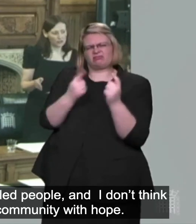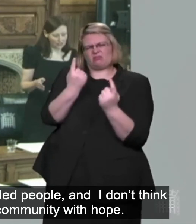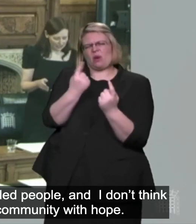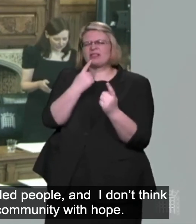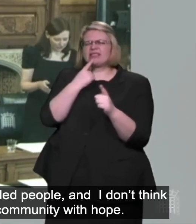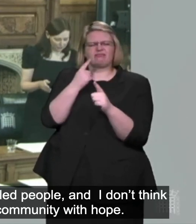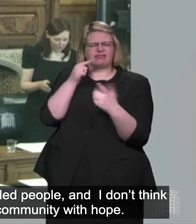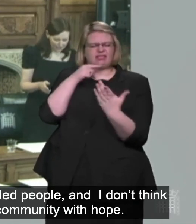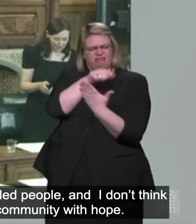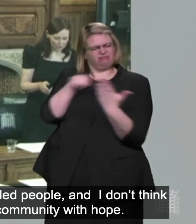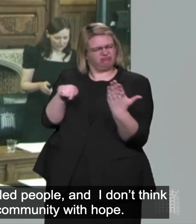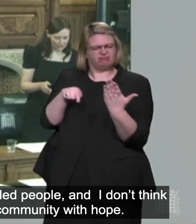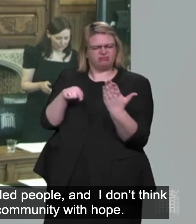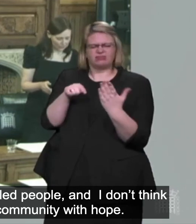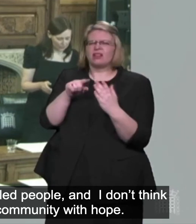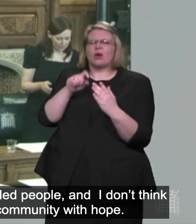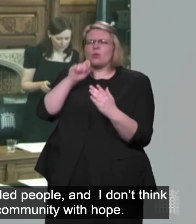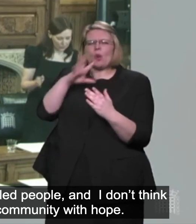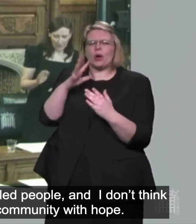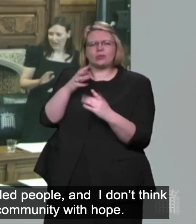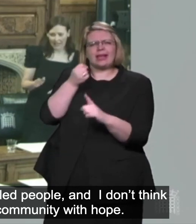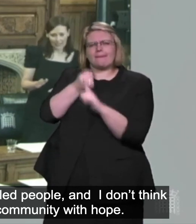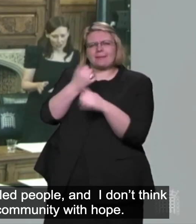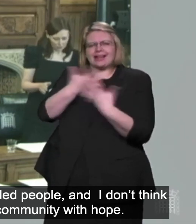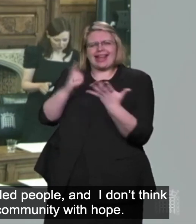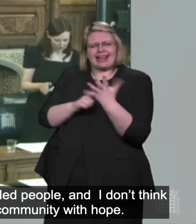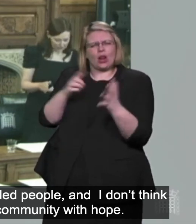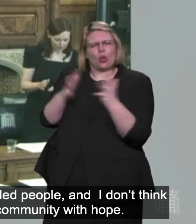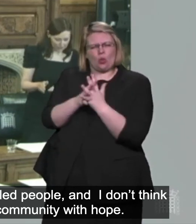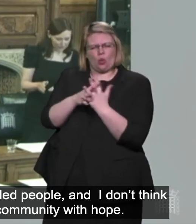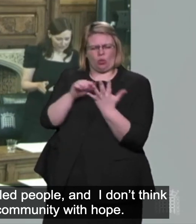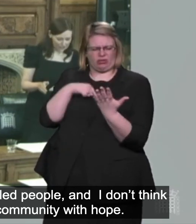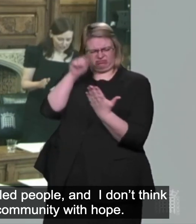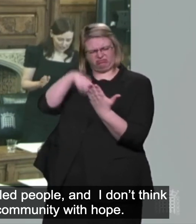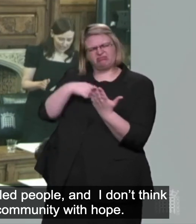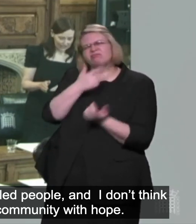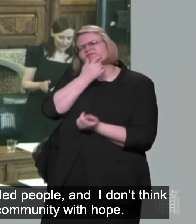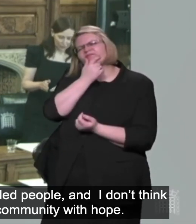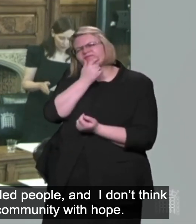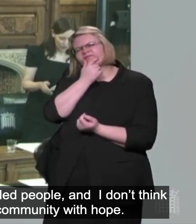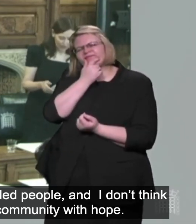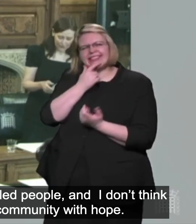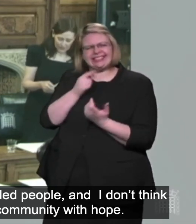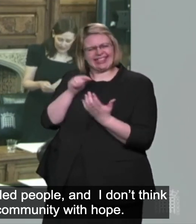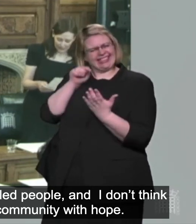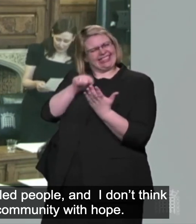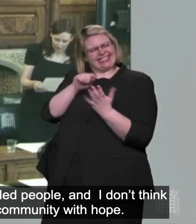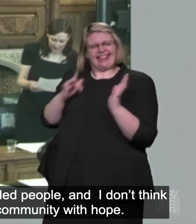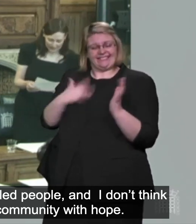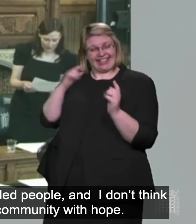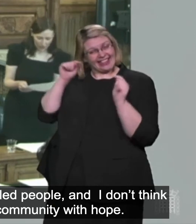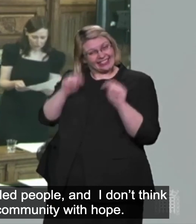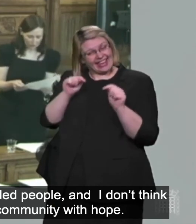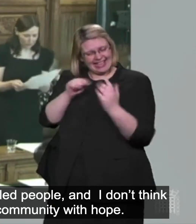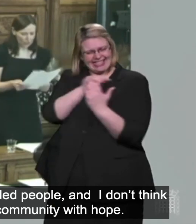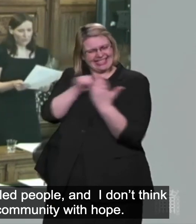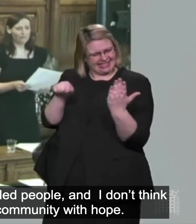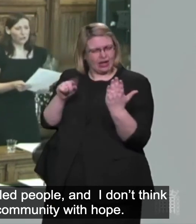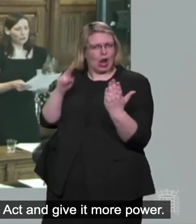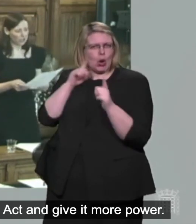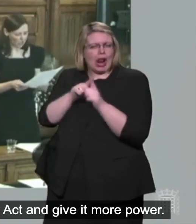Now, trust in this government is low with disabled people, and I don't think that provisions like this will fill the deaf community with